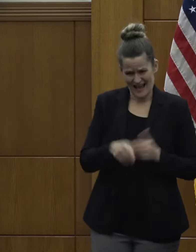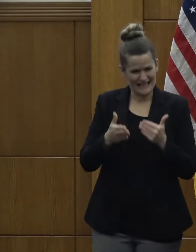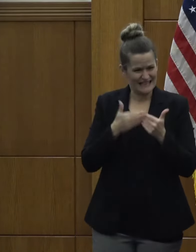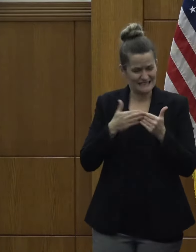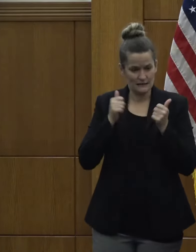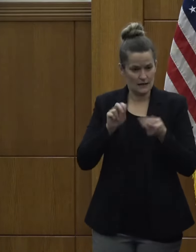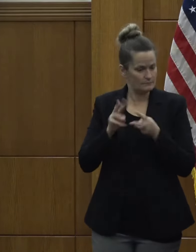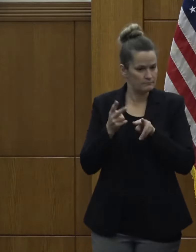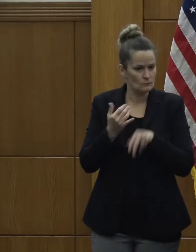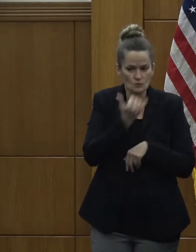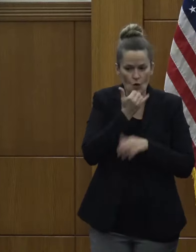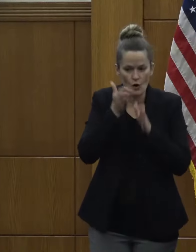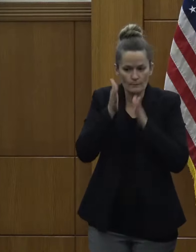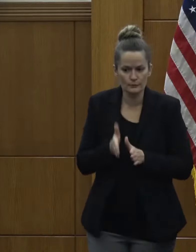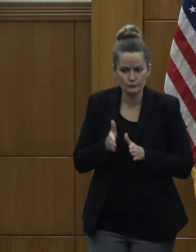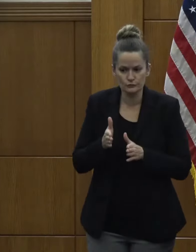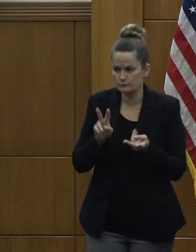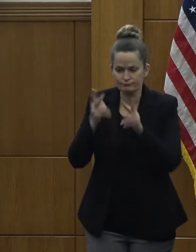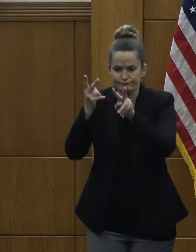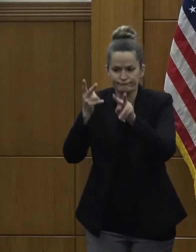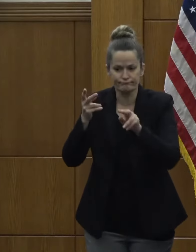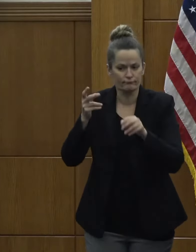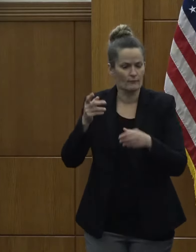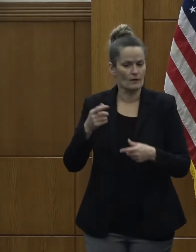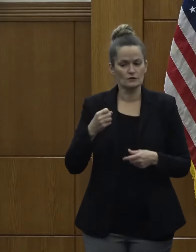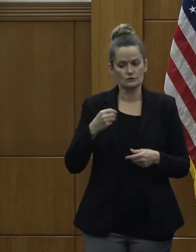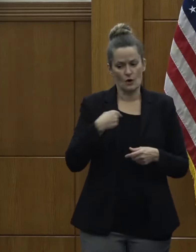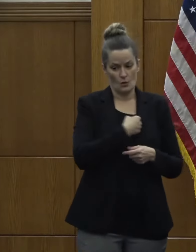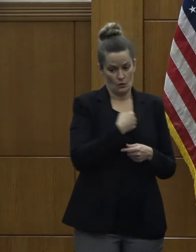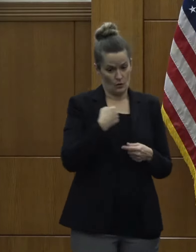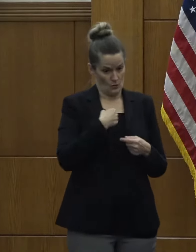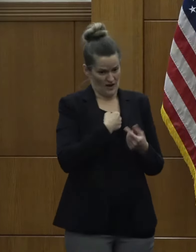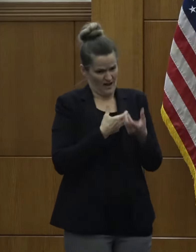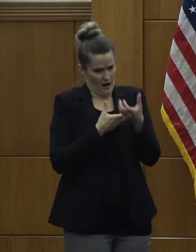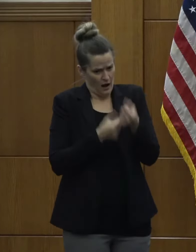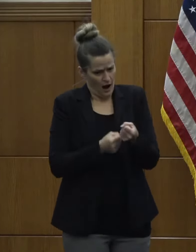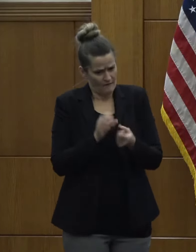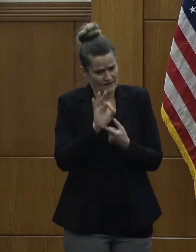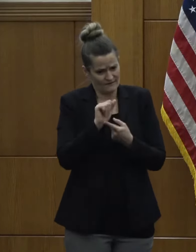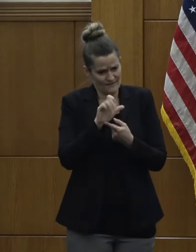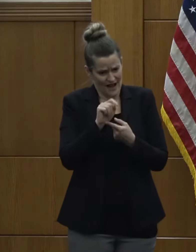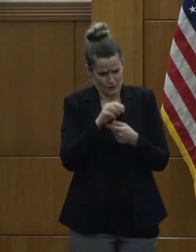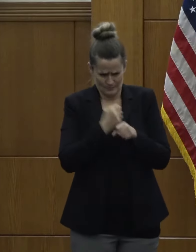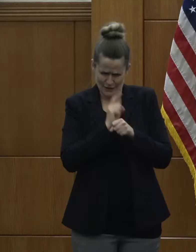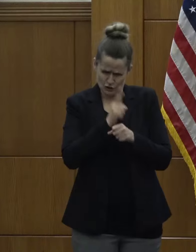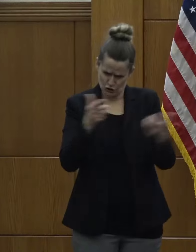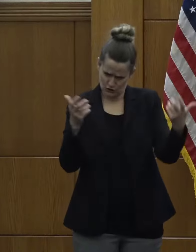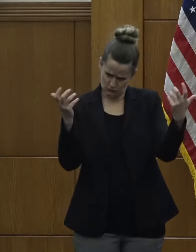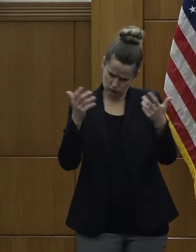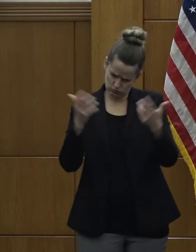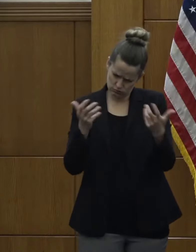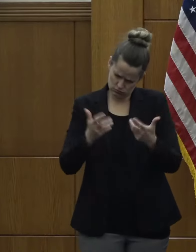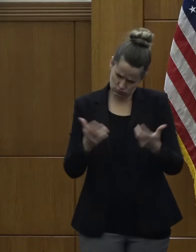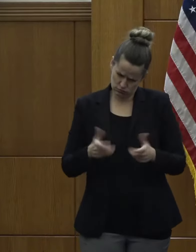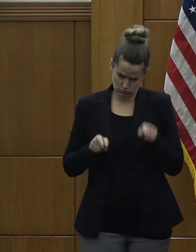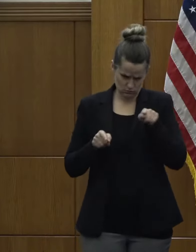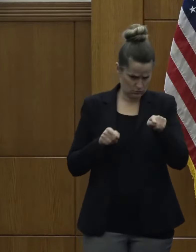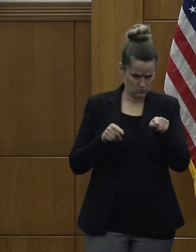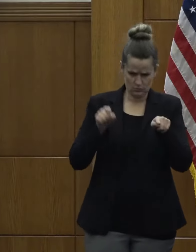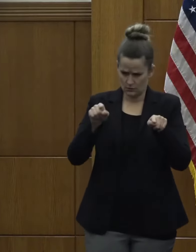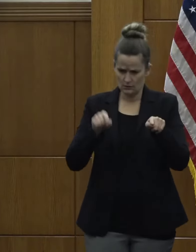confidence factor matching occurs. That is not a percentage of failure to identify the wrong person. That is how we go